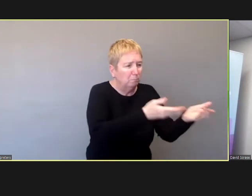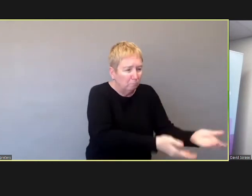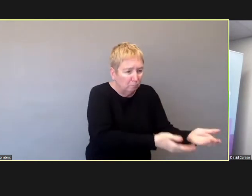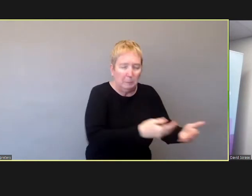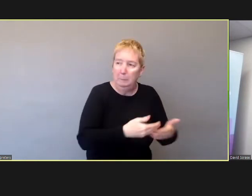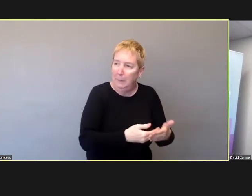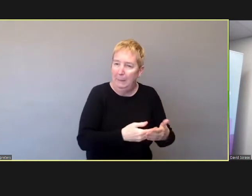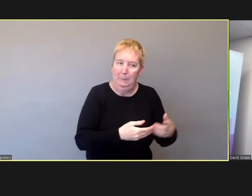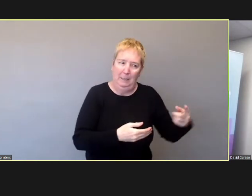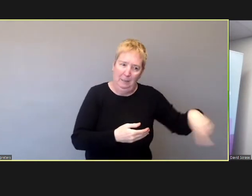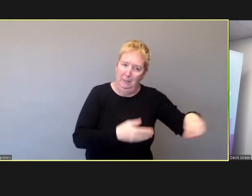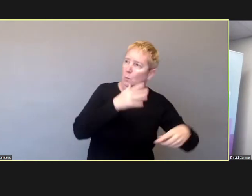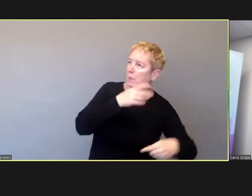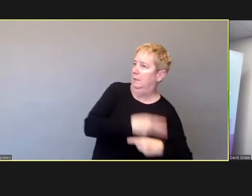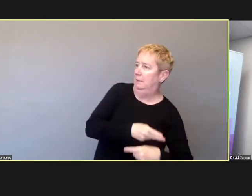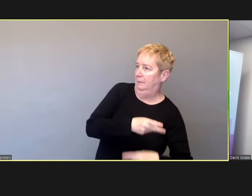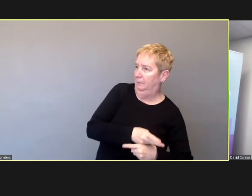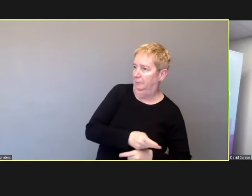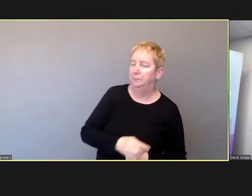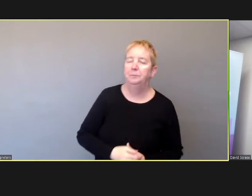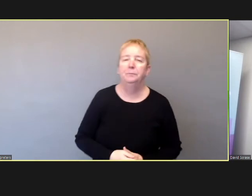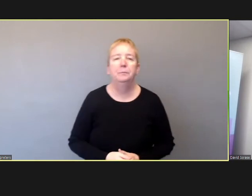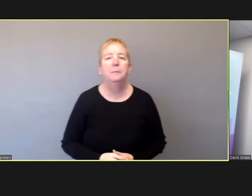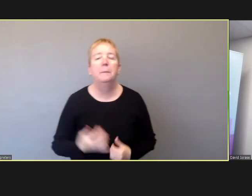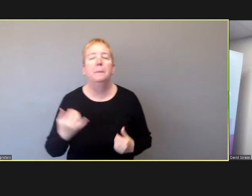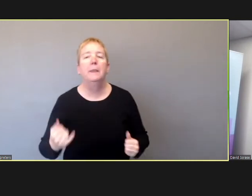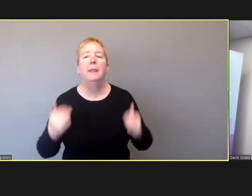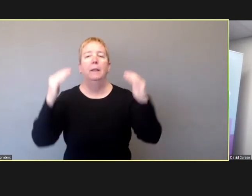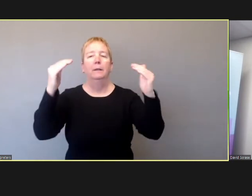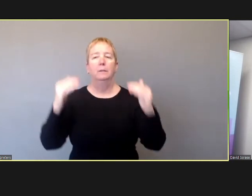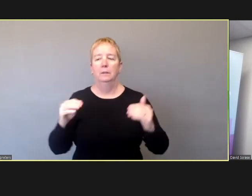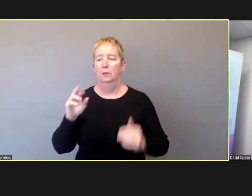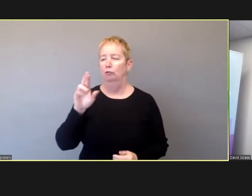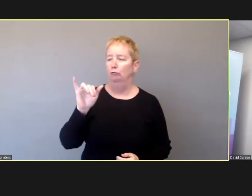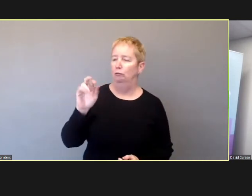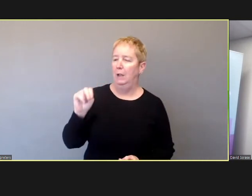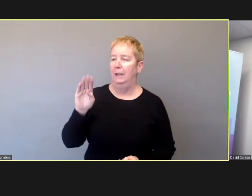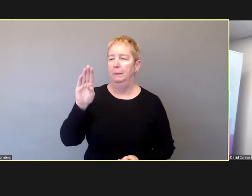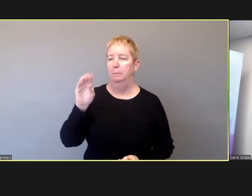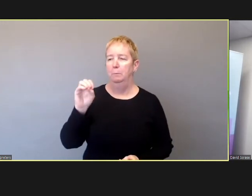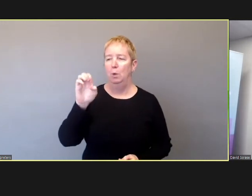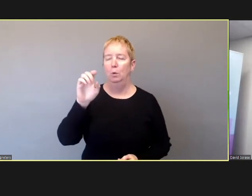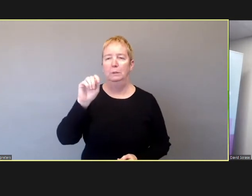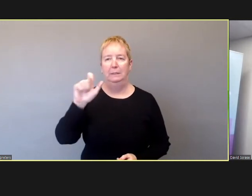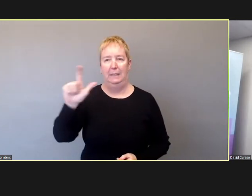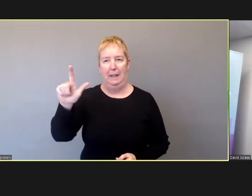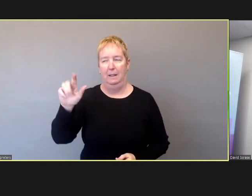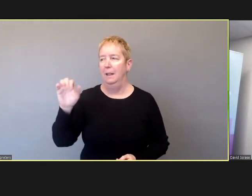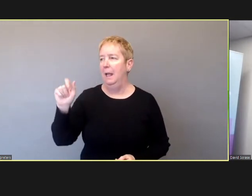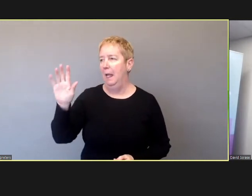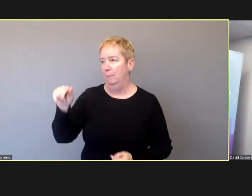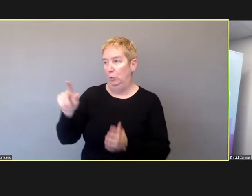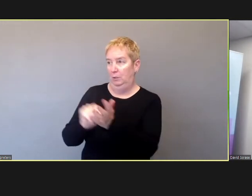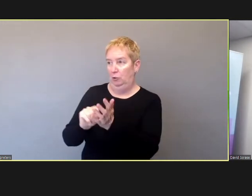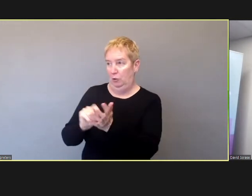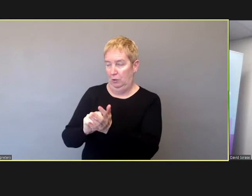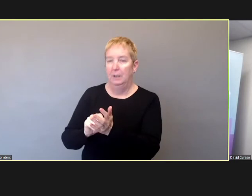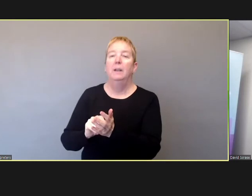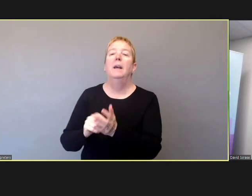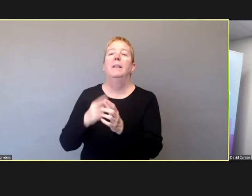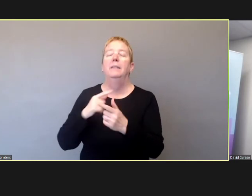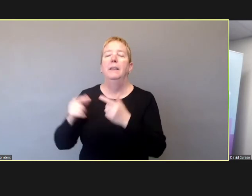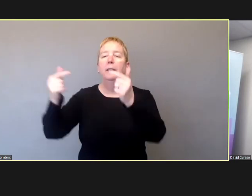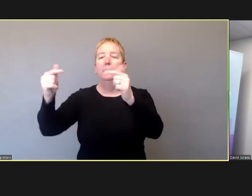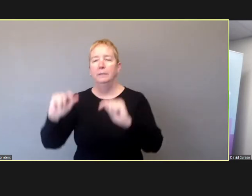Okay, next we're going to go to Ryan Botel at the Albuquerque Journal, and then after Ryan, we'll have Chris Mckee